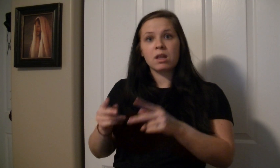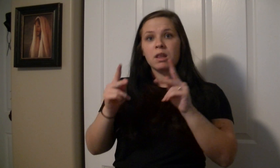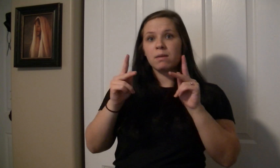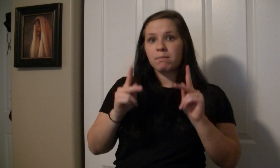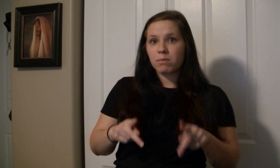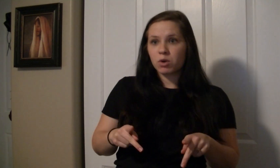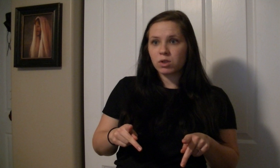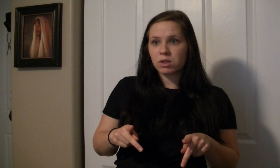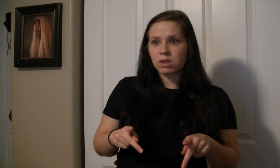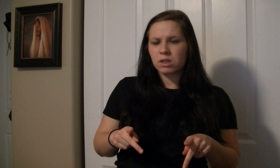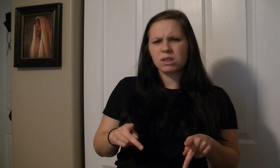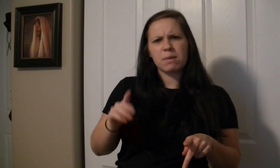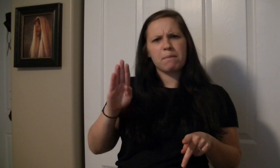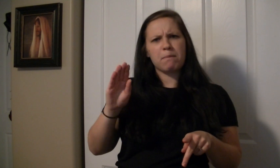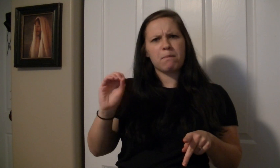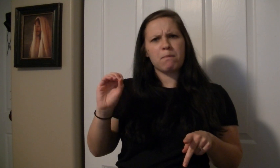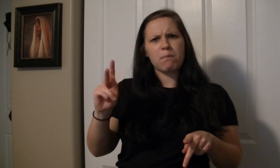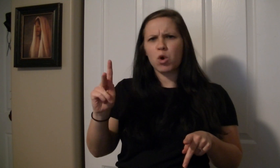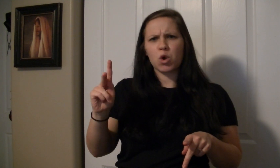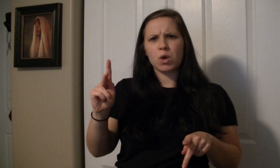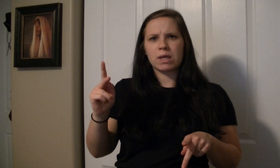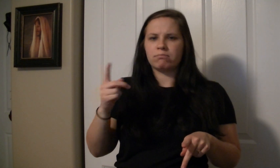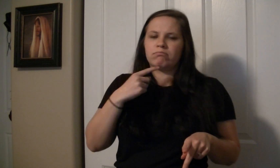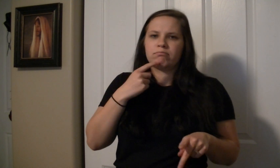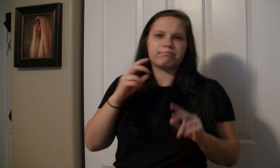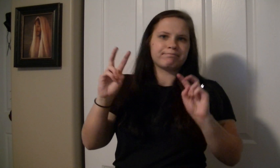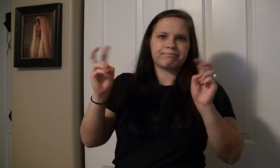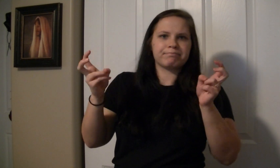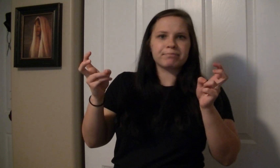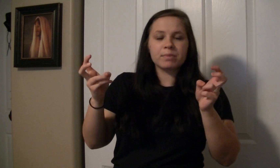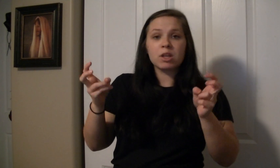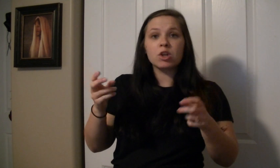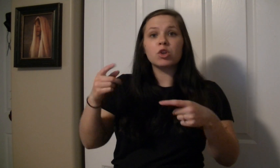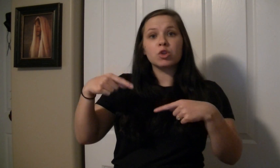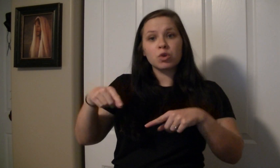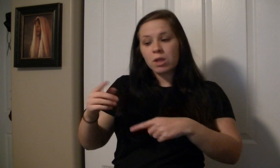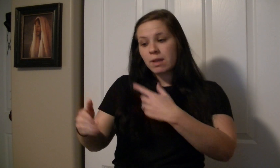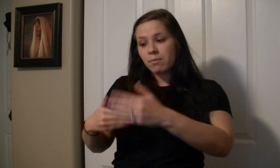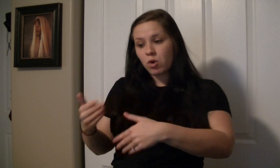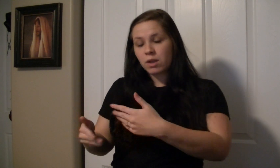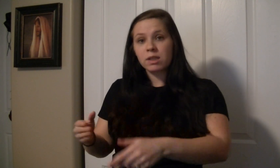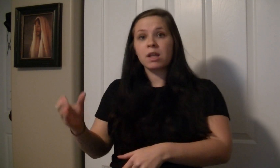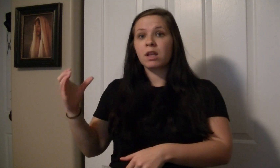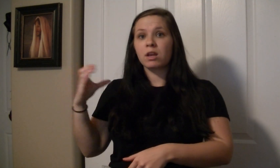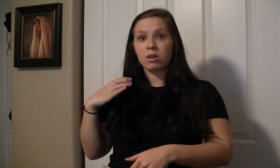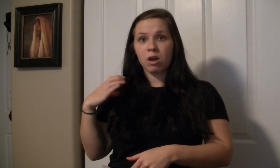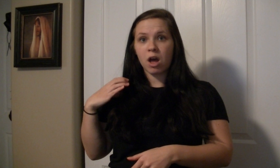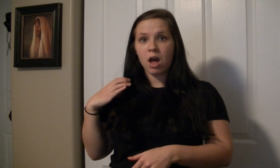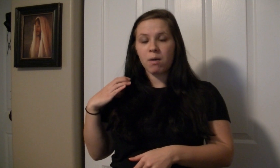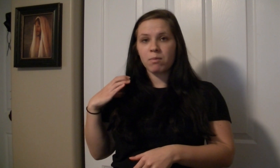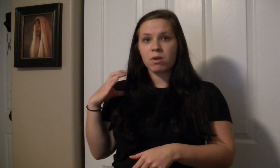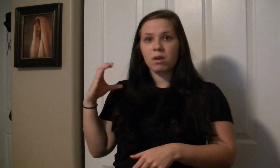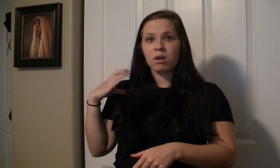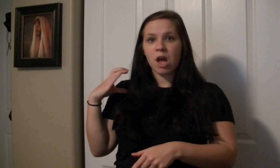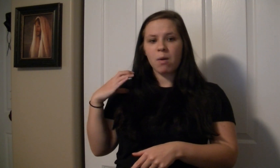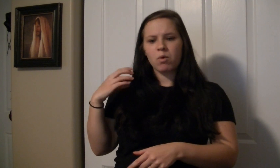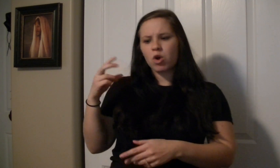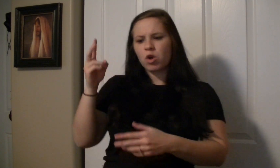say sometime, and during that process, the police officer will run a criminal record check to see whether the